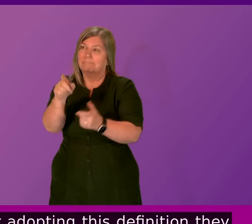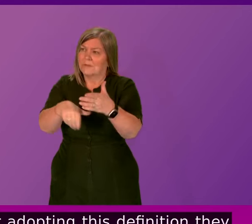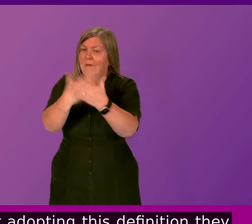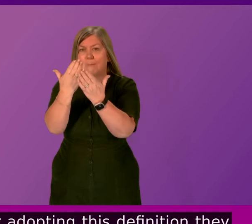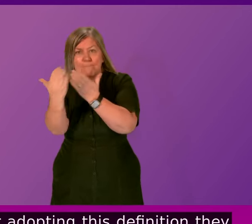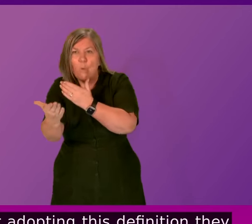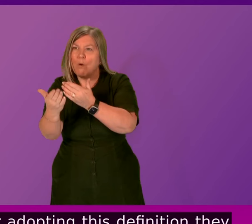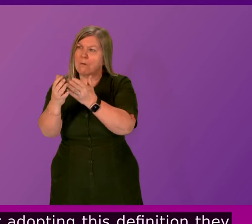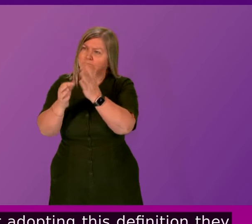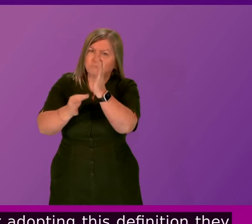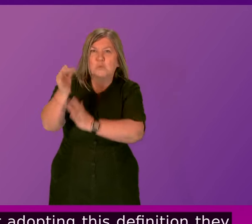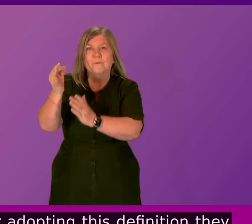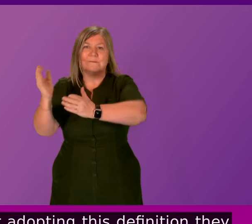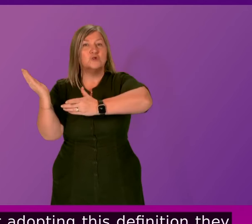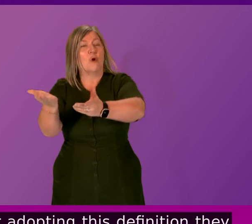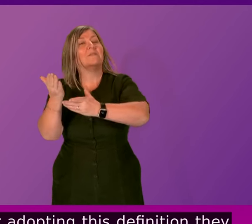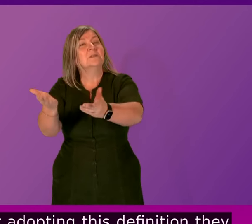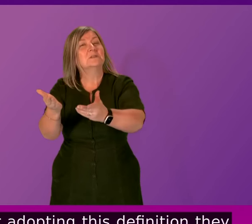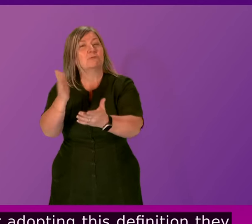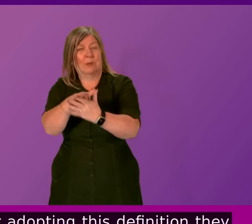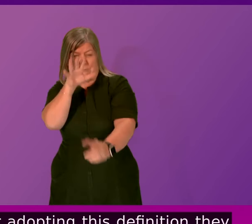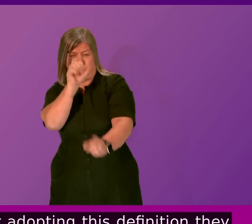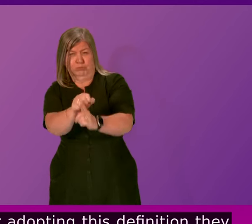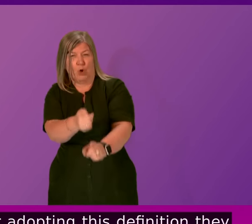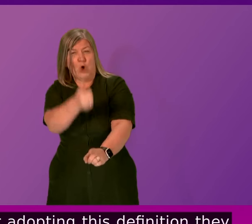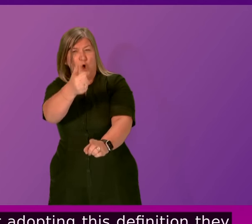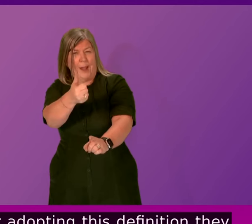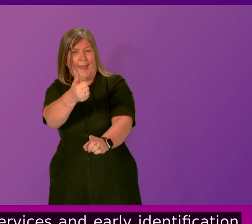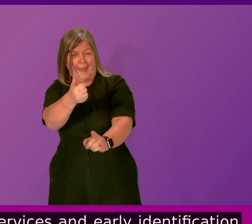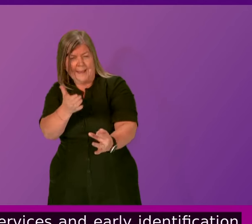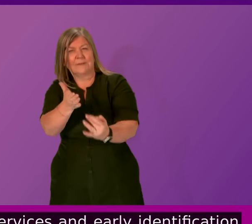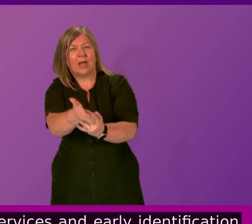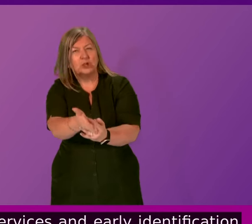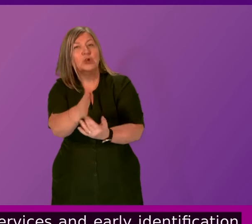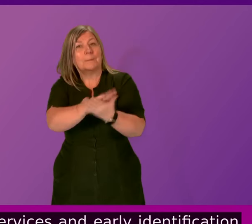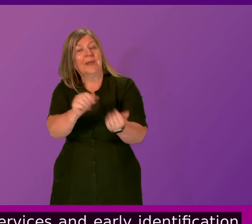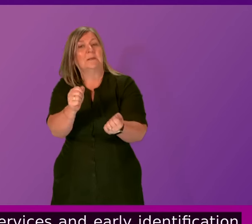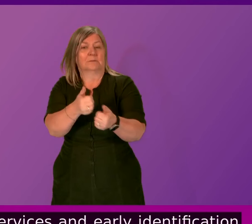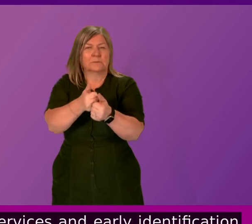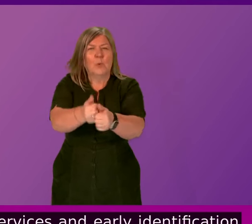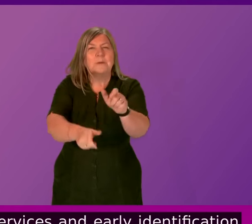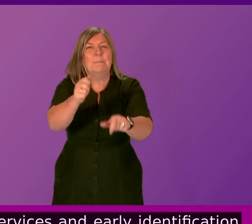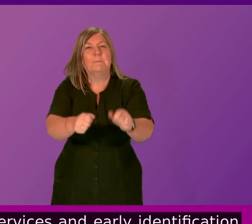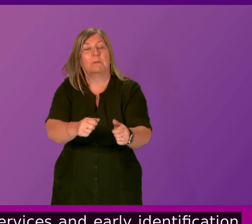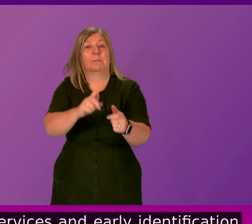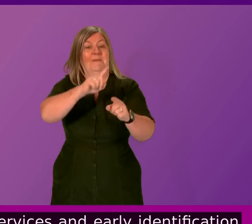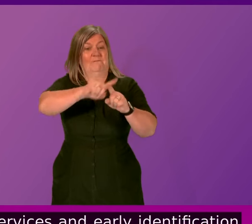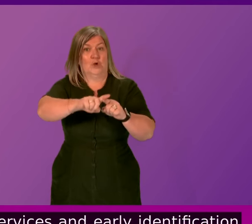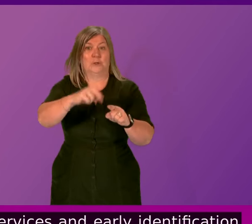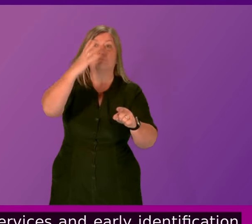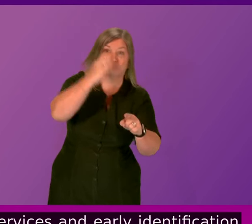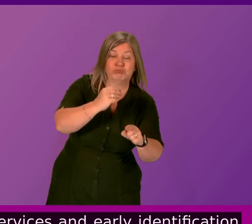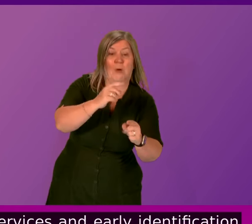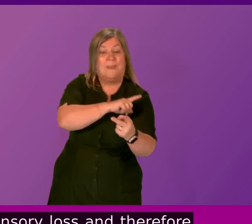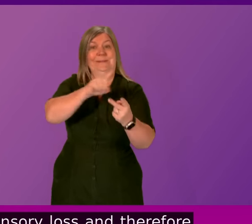and early identification of those at risk of a second sensory loss. And therefore, Presiding Officer, Scotland can learn from